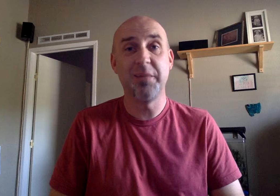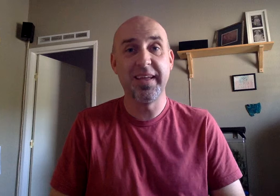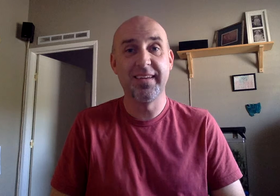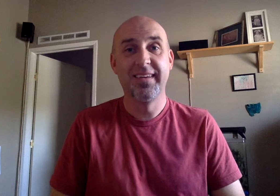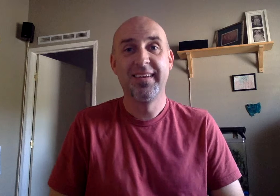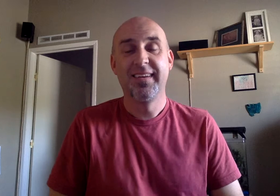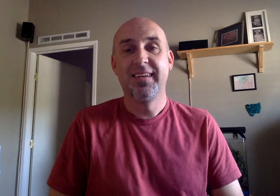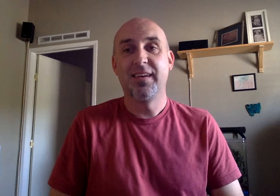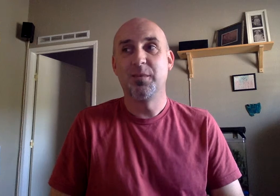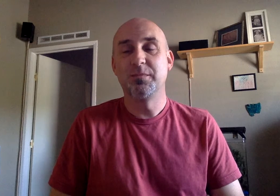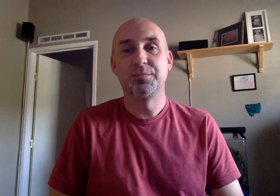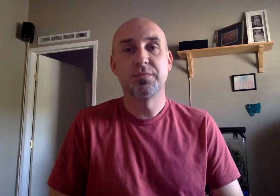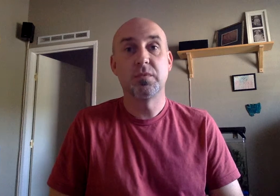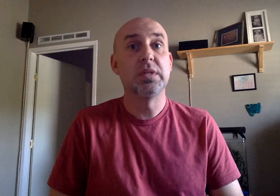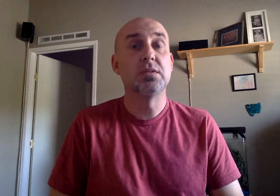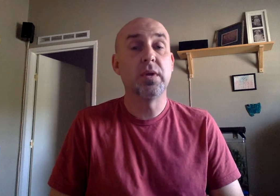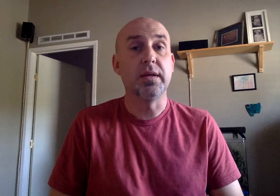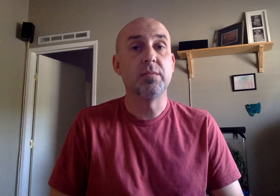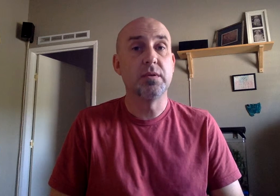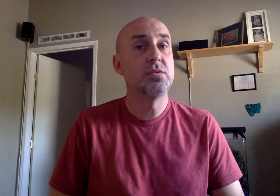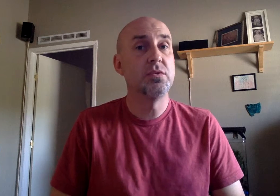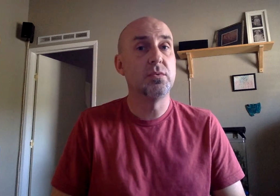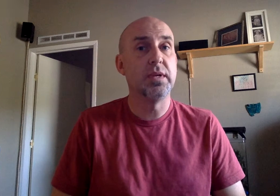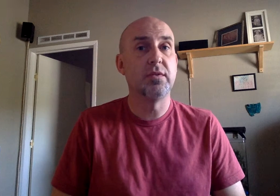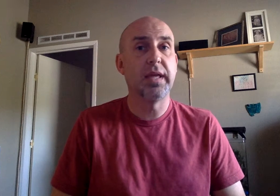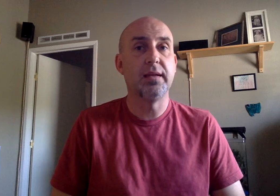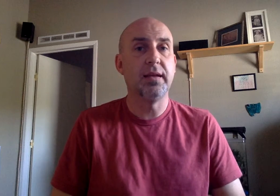my greatest strength. I'll do whatever I can to help.